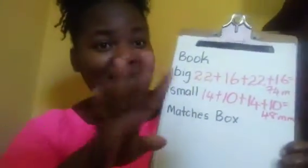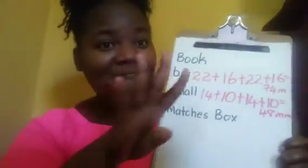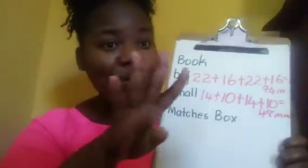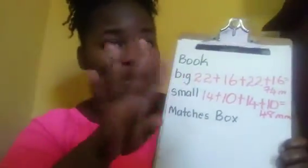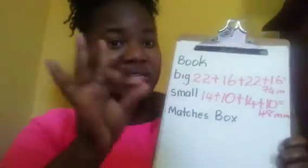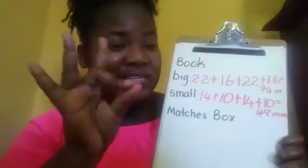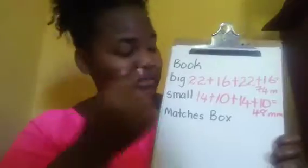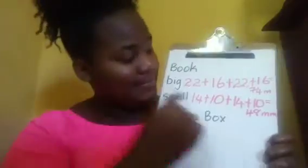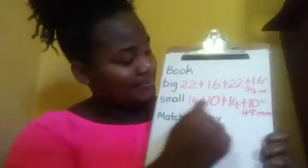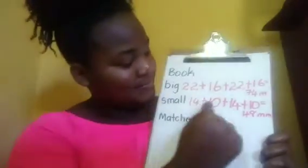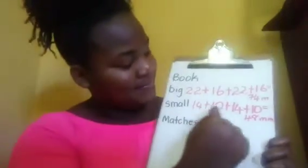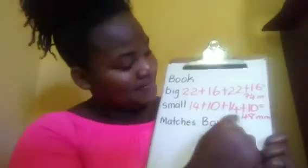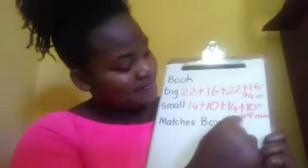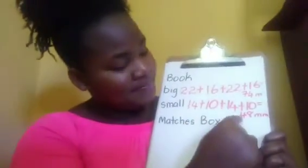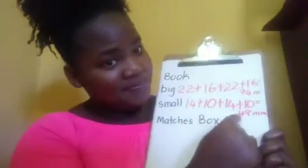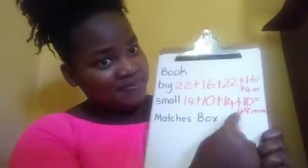See? 48.